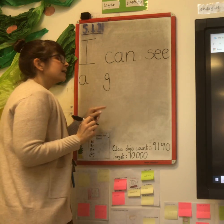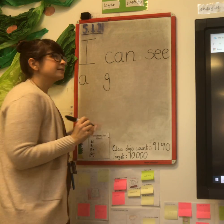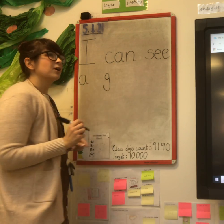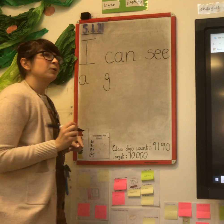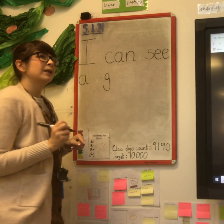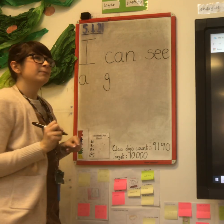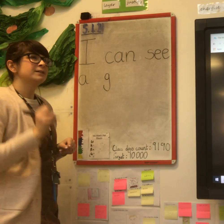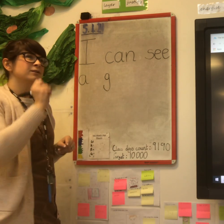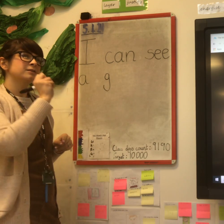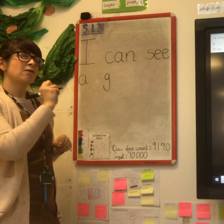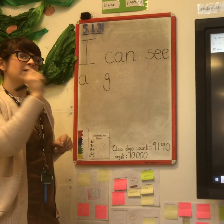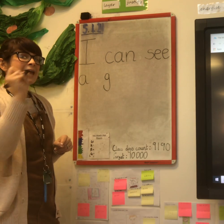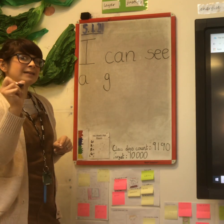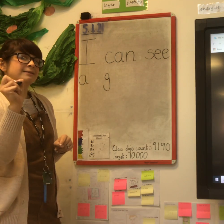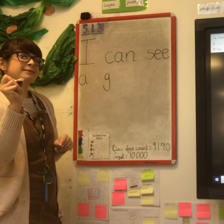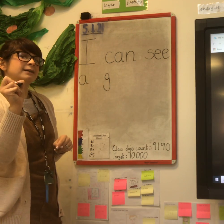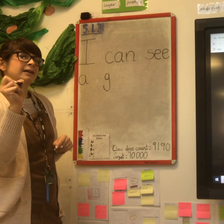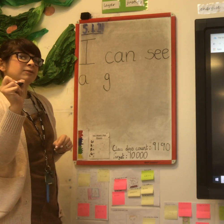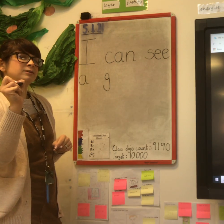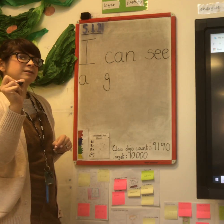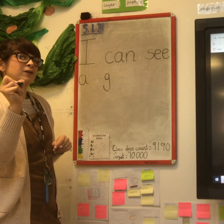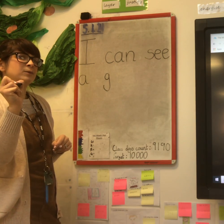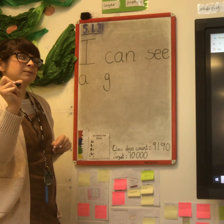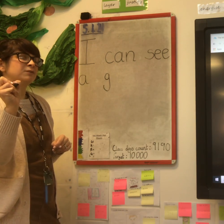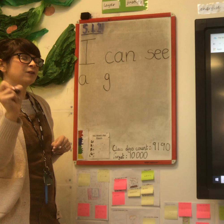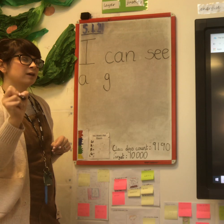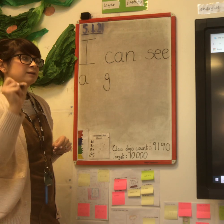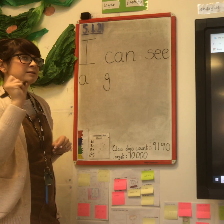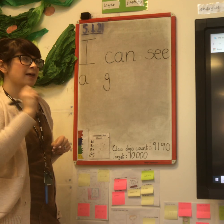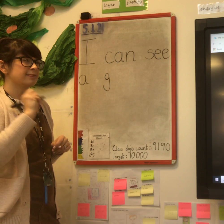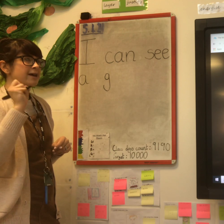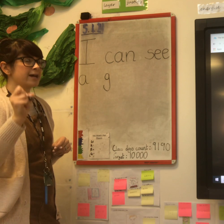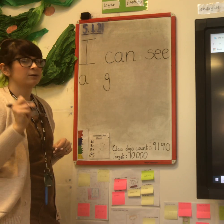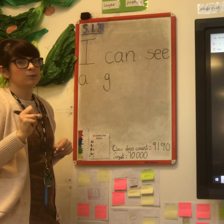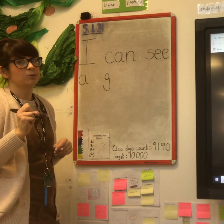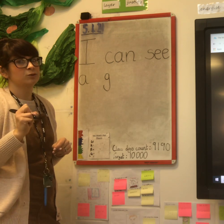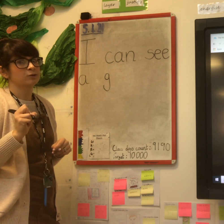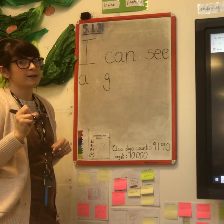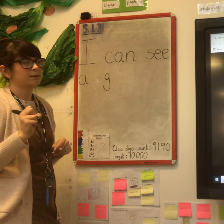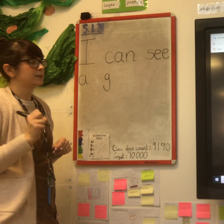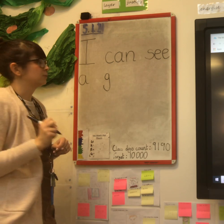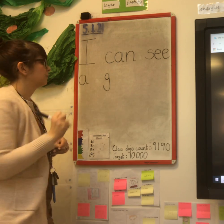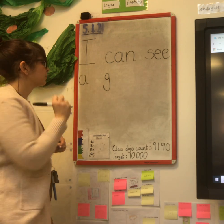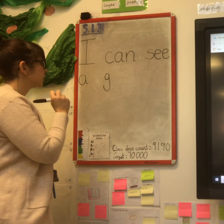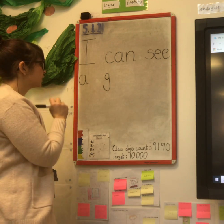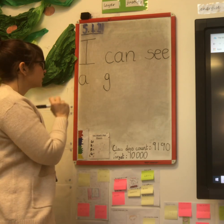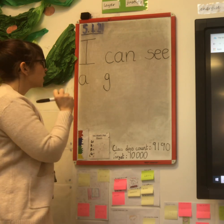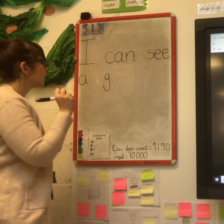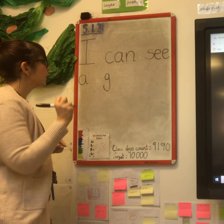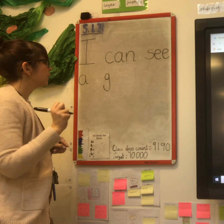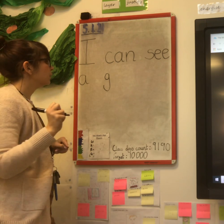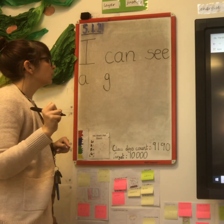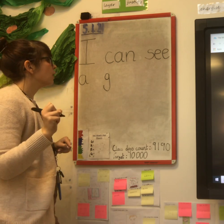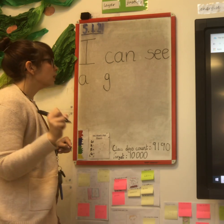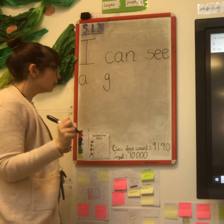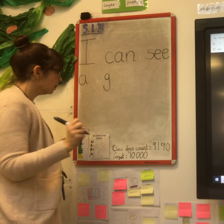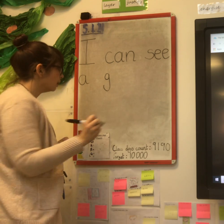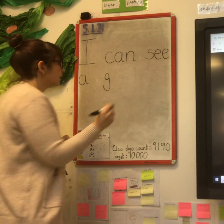So let me do the start and end phonemes first, and then we will talk about the middle. G-l